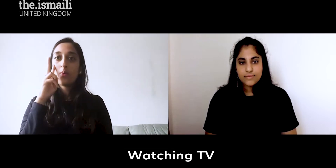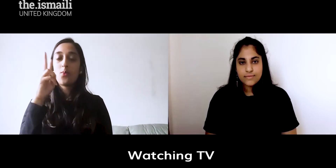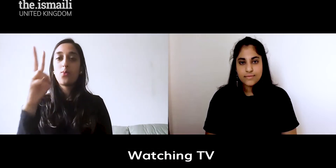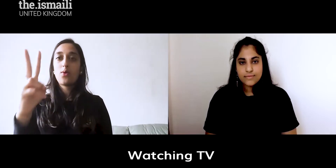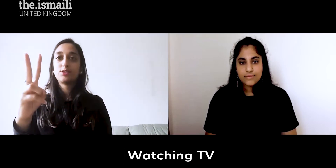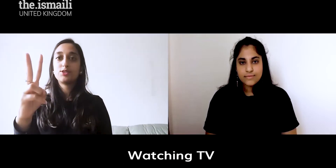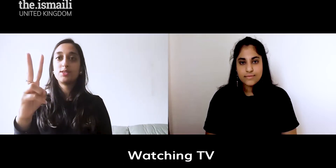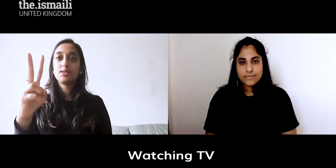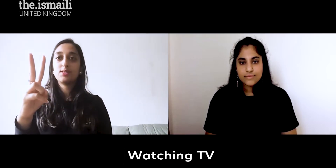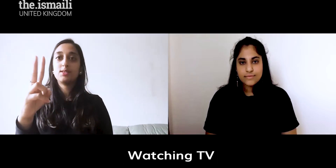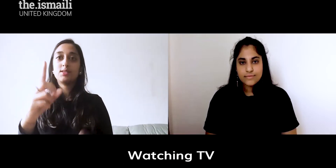Watching